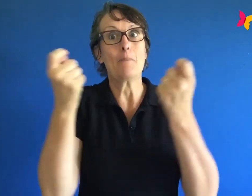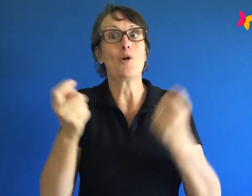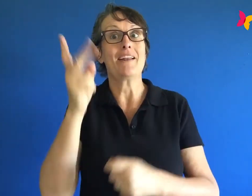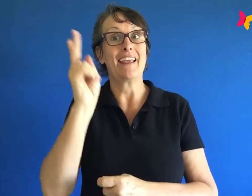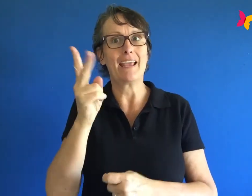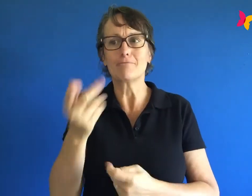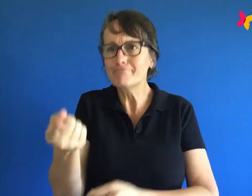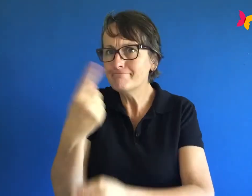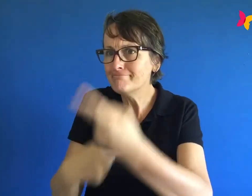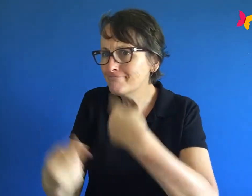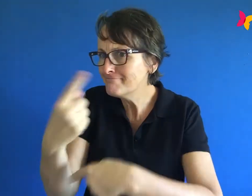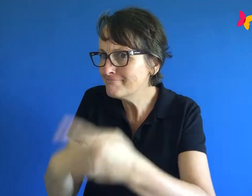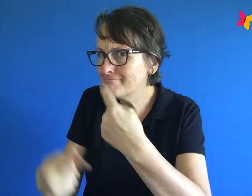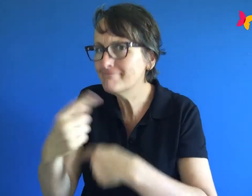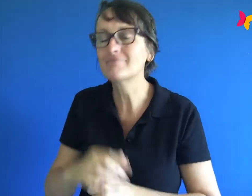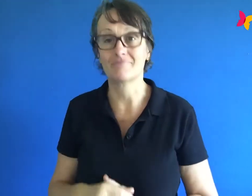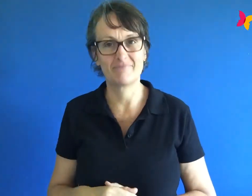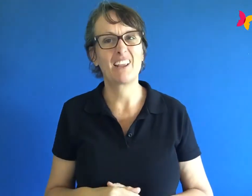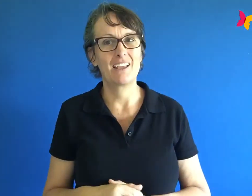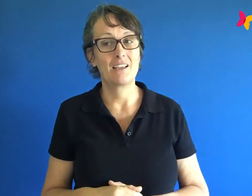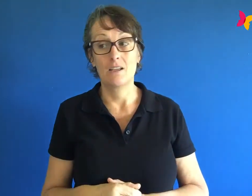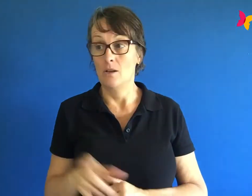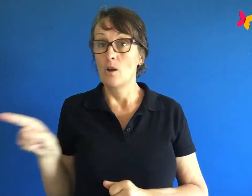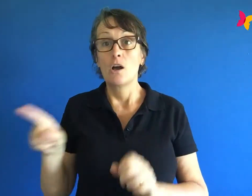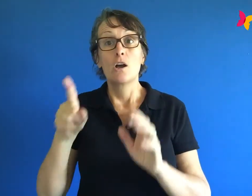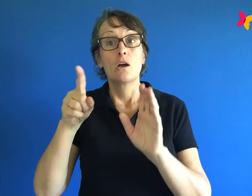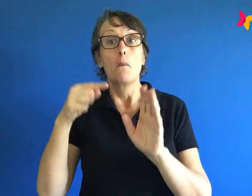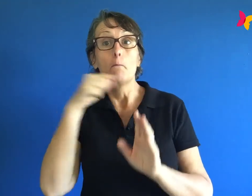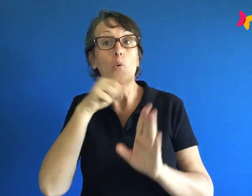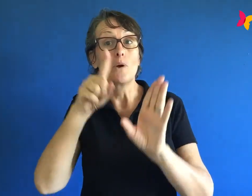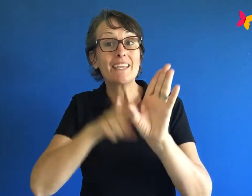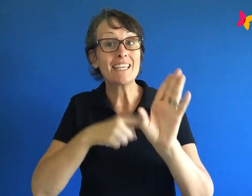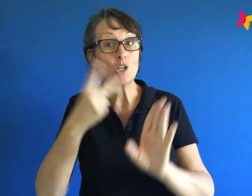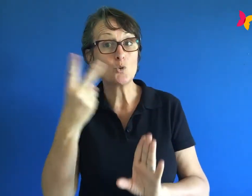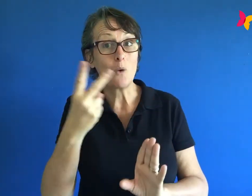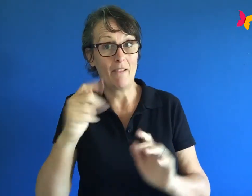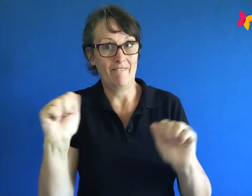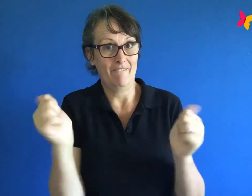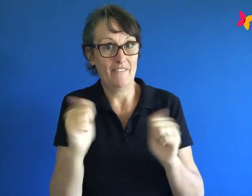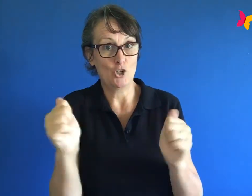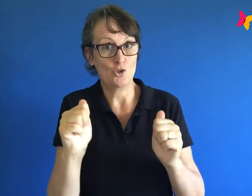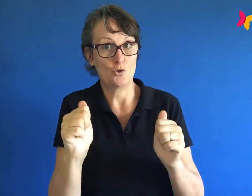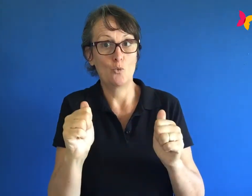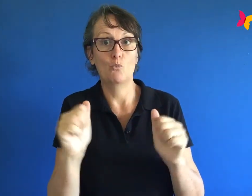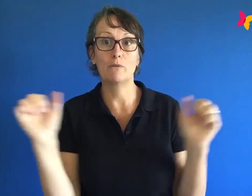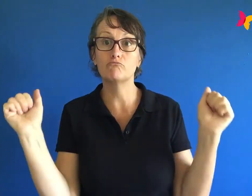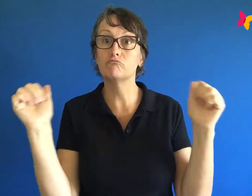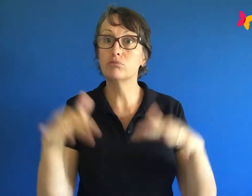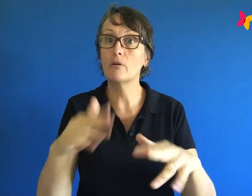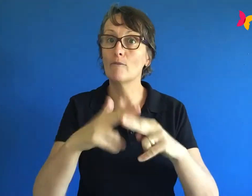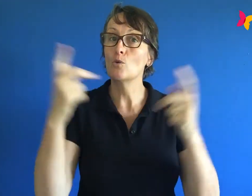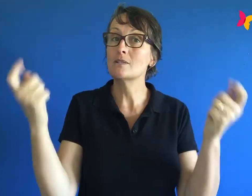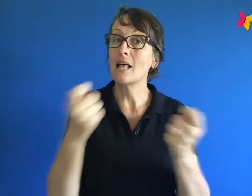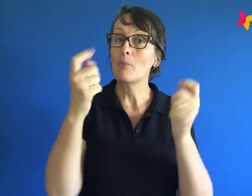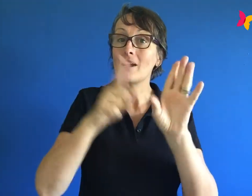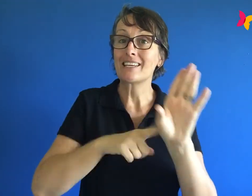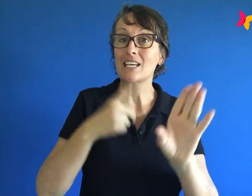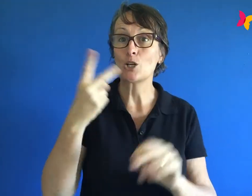12 celebration, which we never thought we'd ever get to do. When we'd started celebrating the weirdest shit, to be